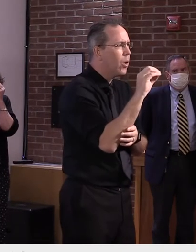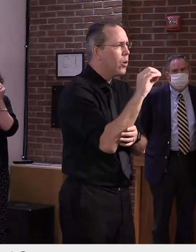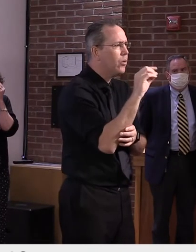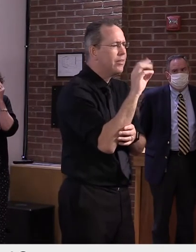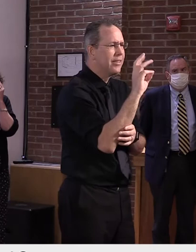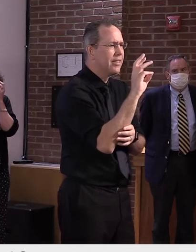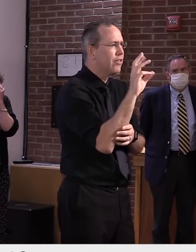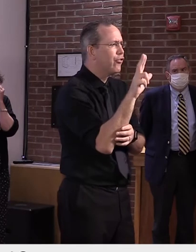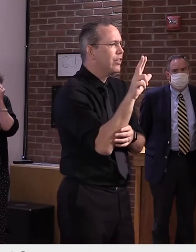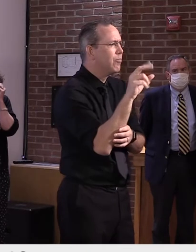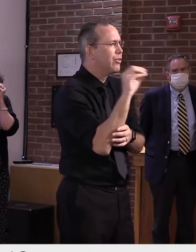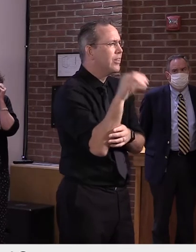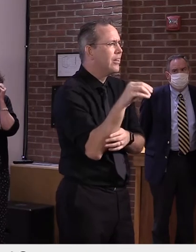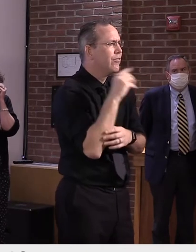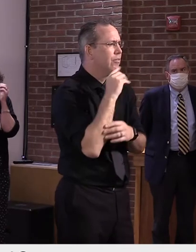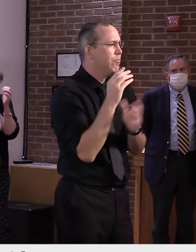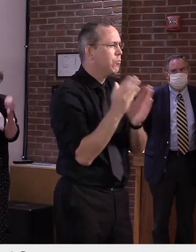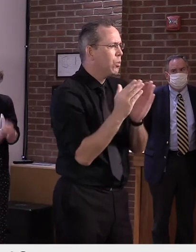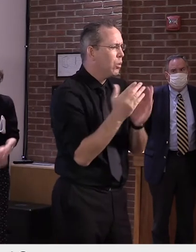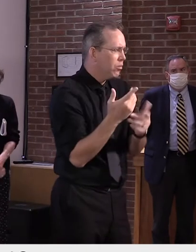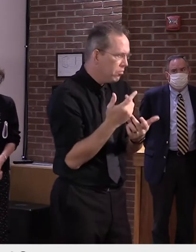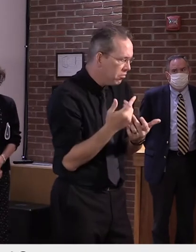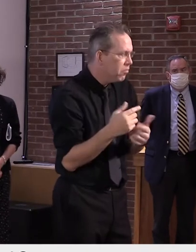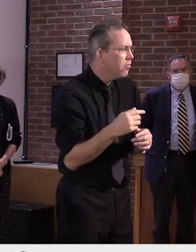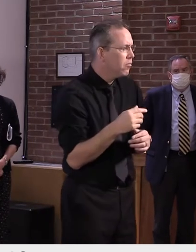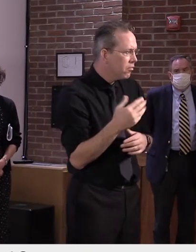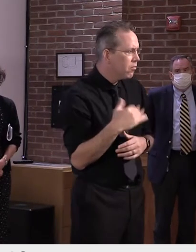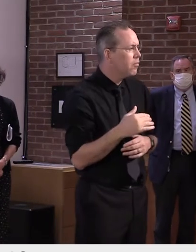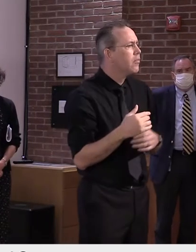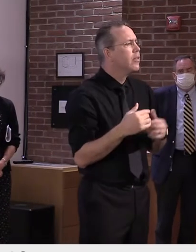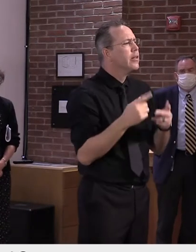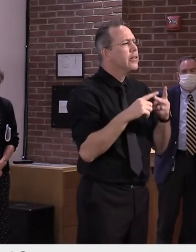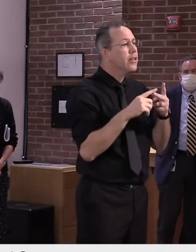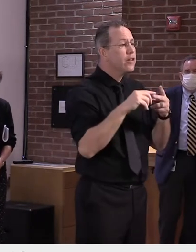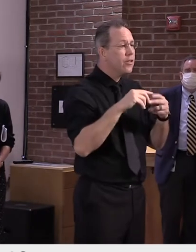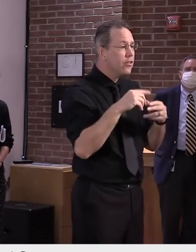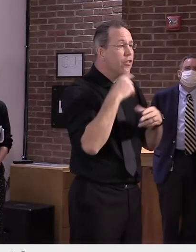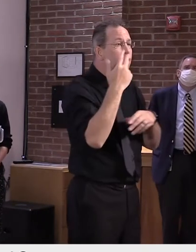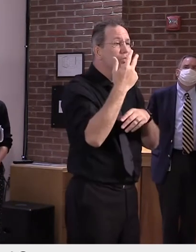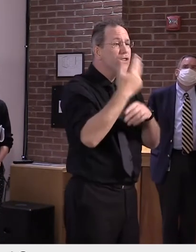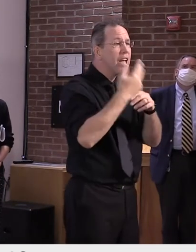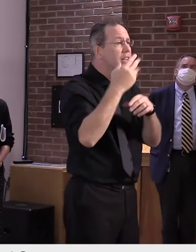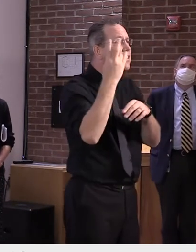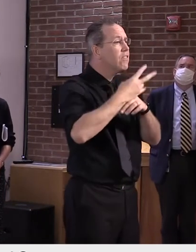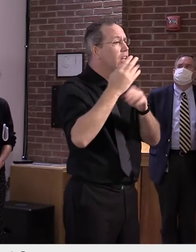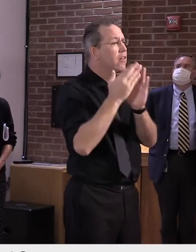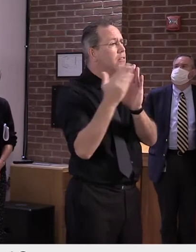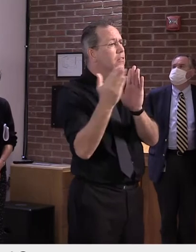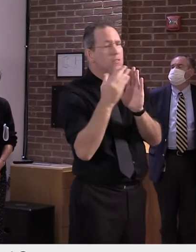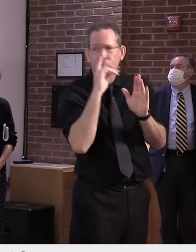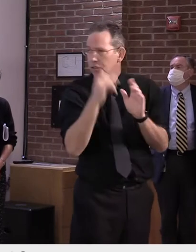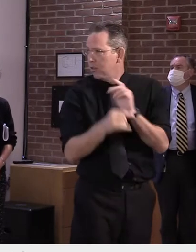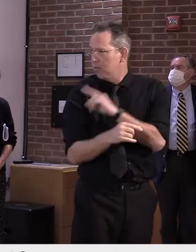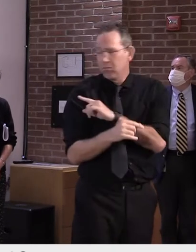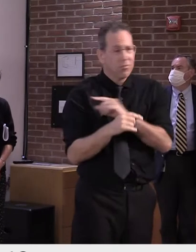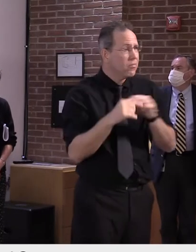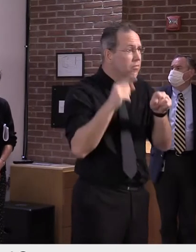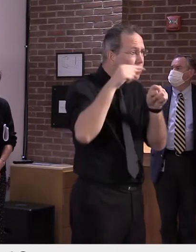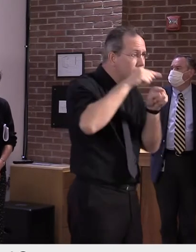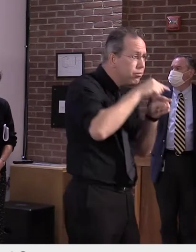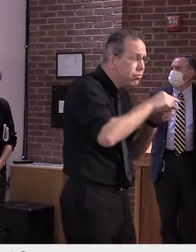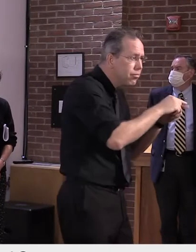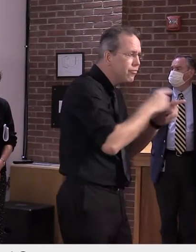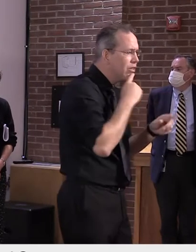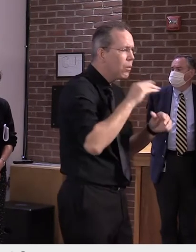percent guardrail our three and seven day viral growth averages also held steady this week all trending safely below one